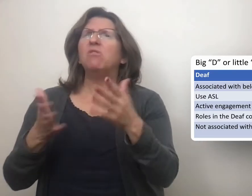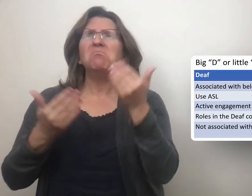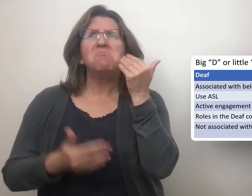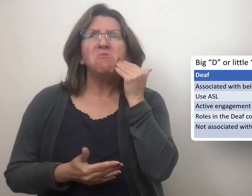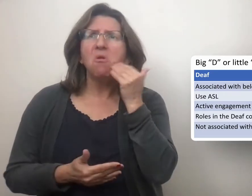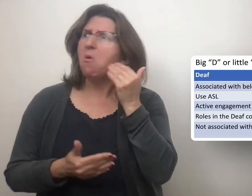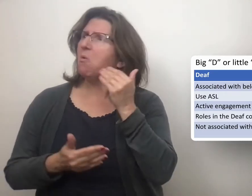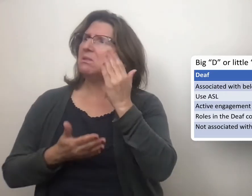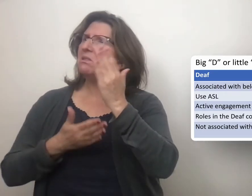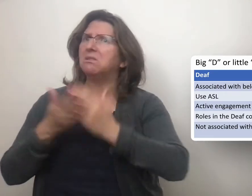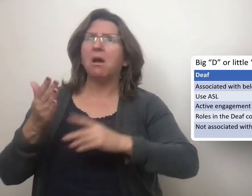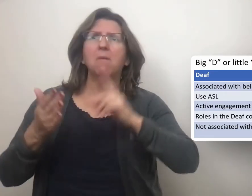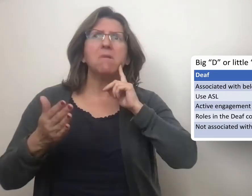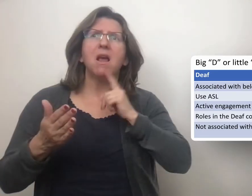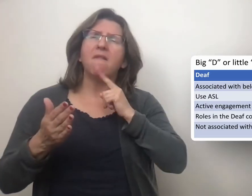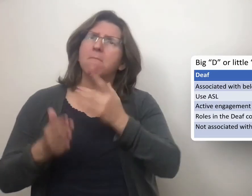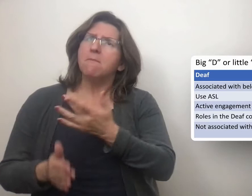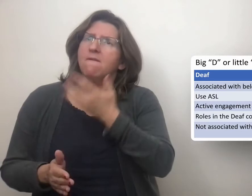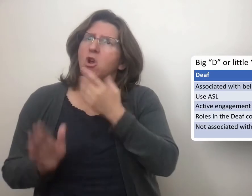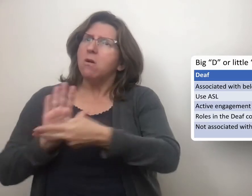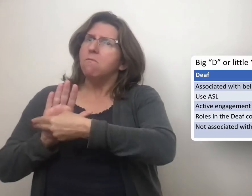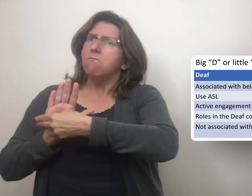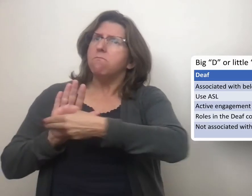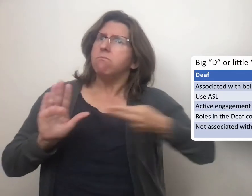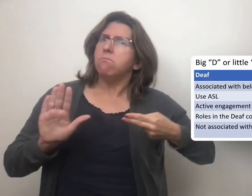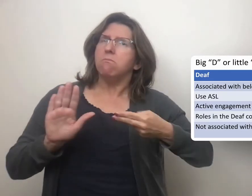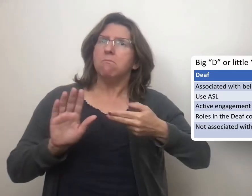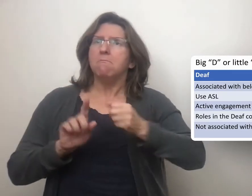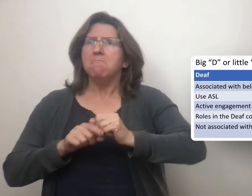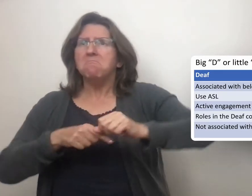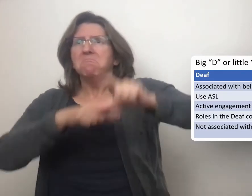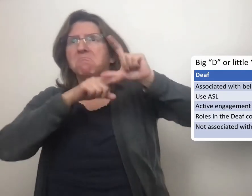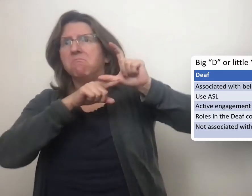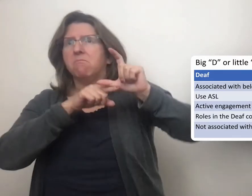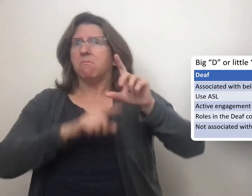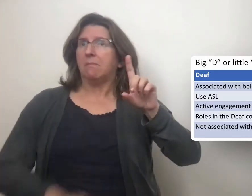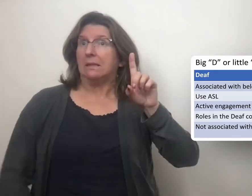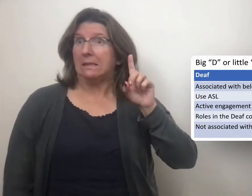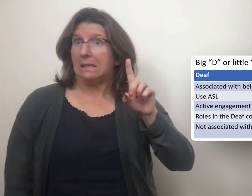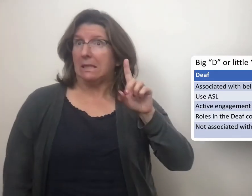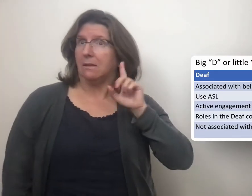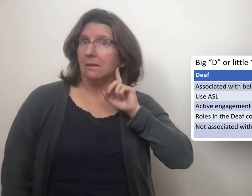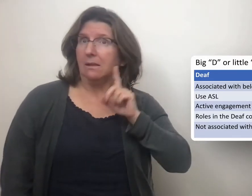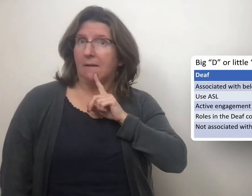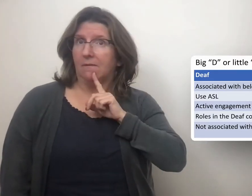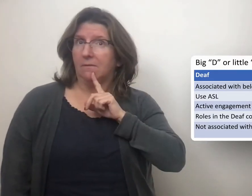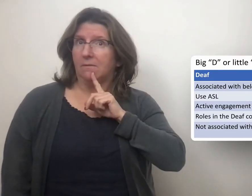identity. Some of you may already know this, but some members of the deaf community like to be identified